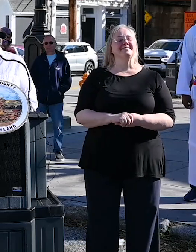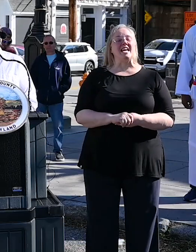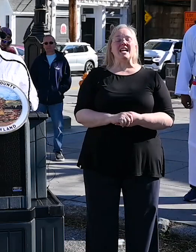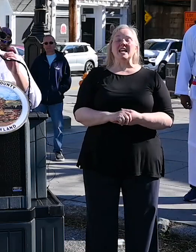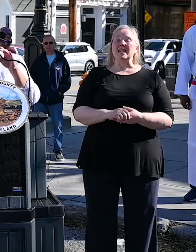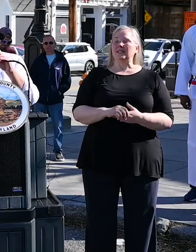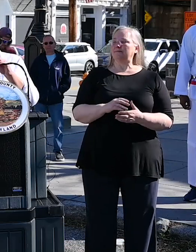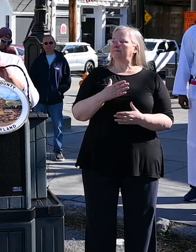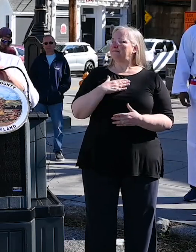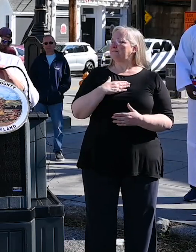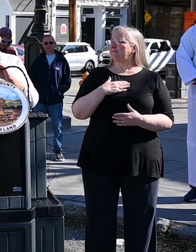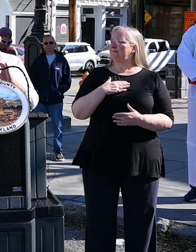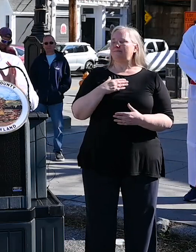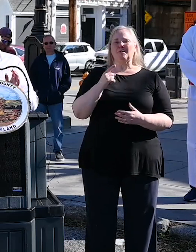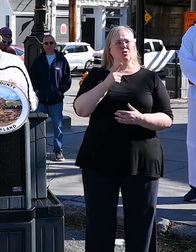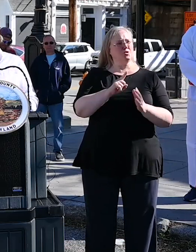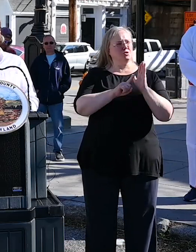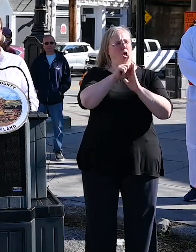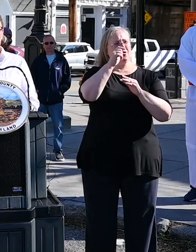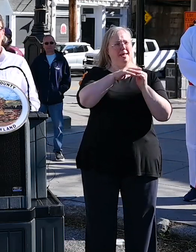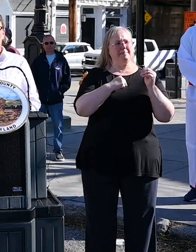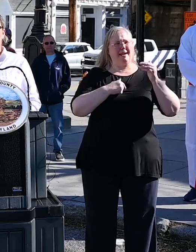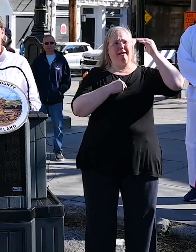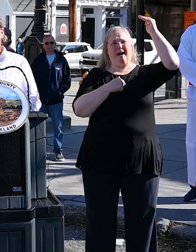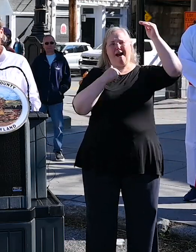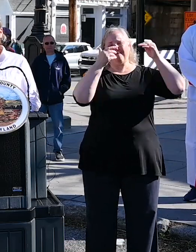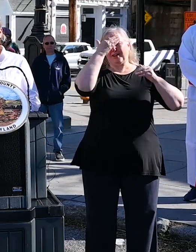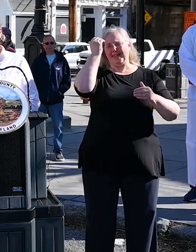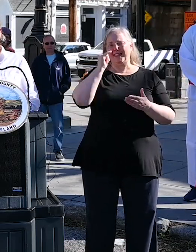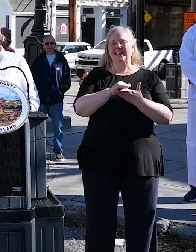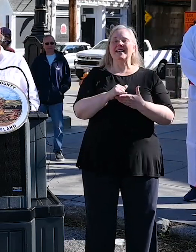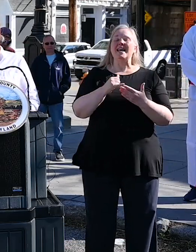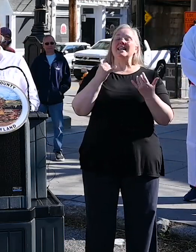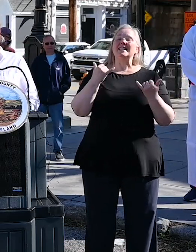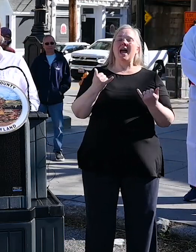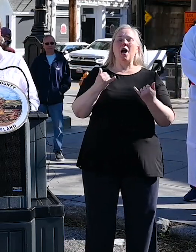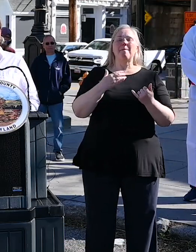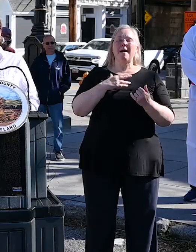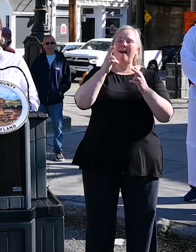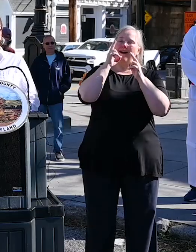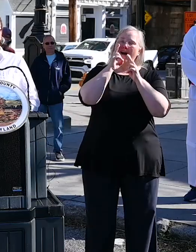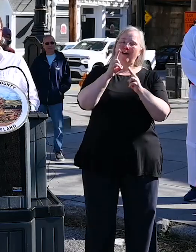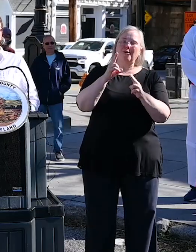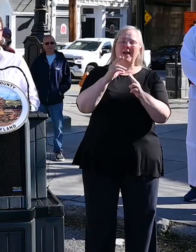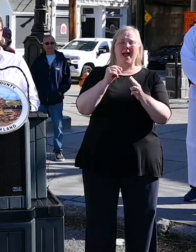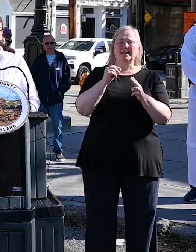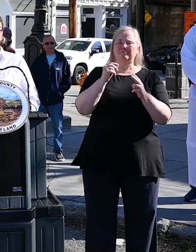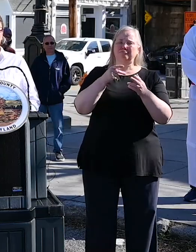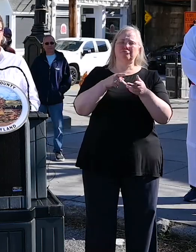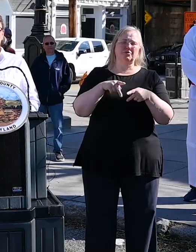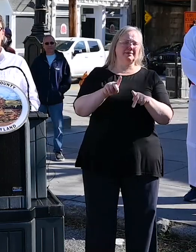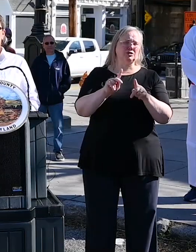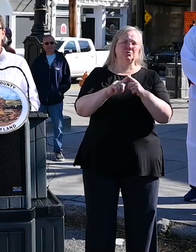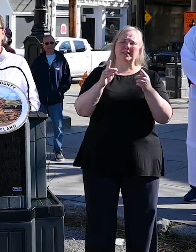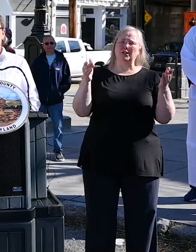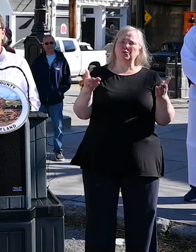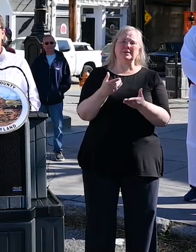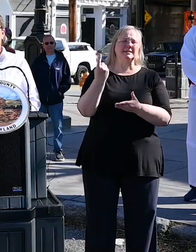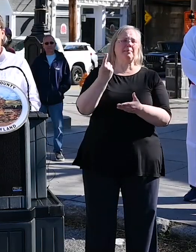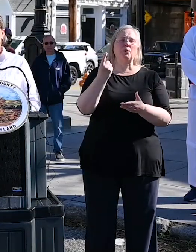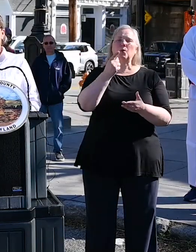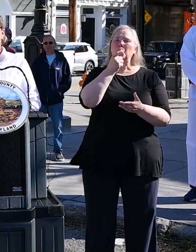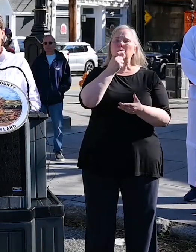It is now, you're taller than I am, I forget that. It's now my honor and absolute privilege to introduce